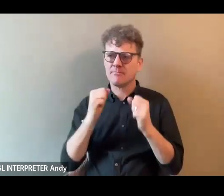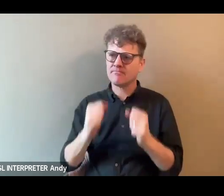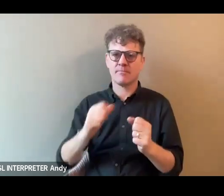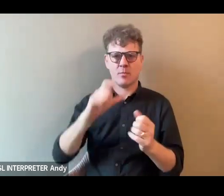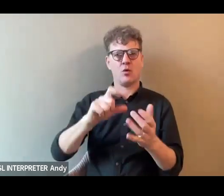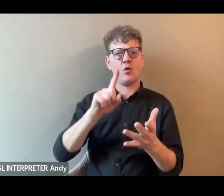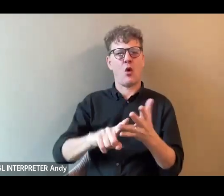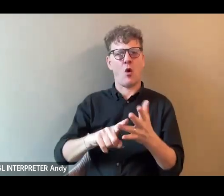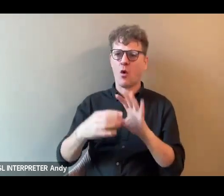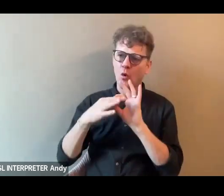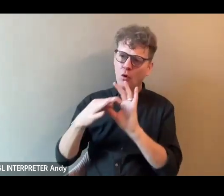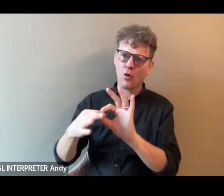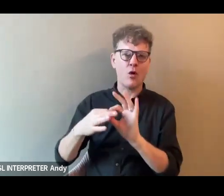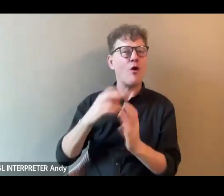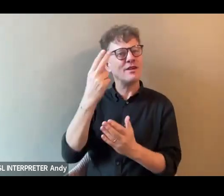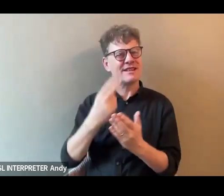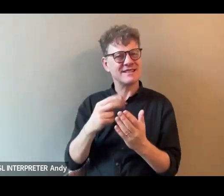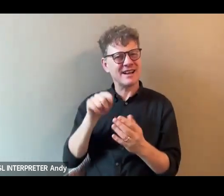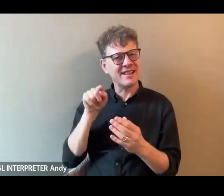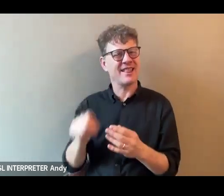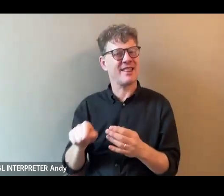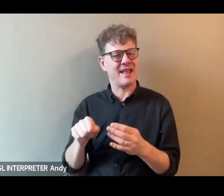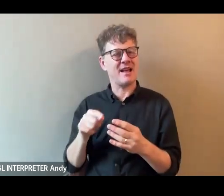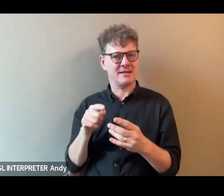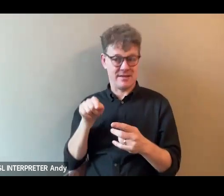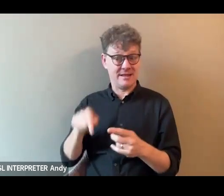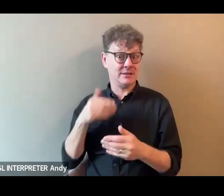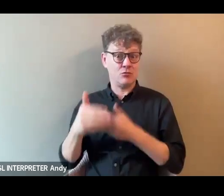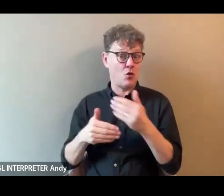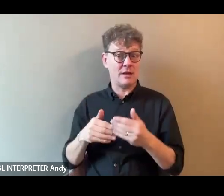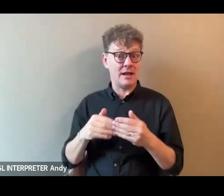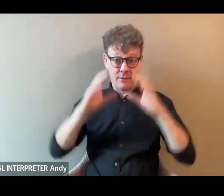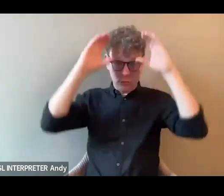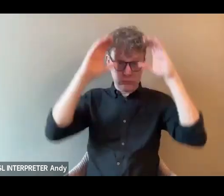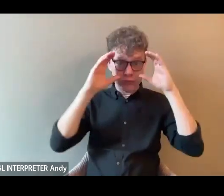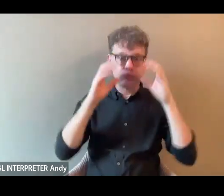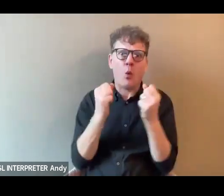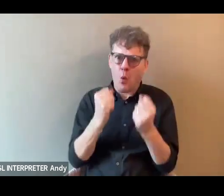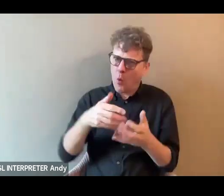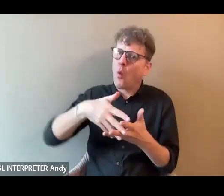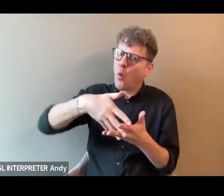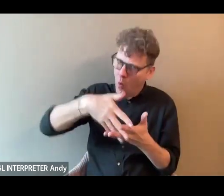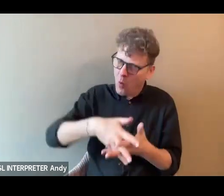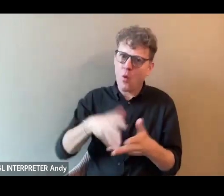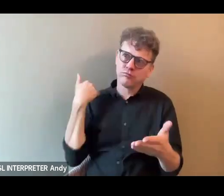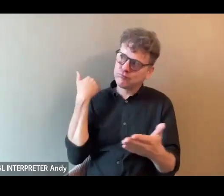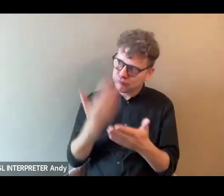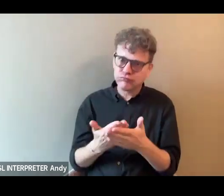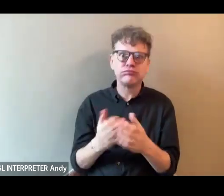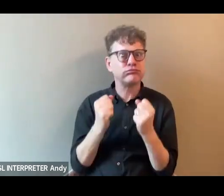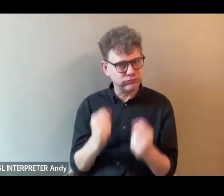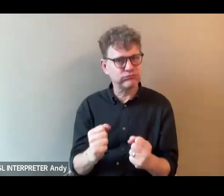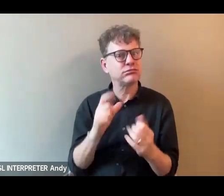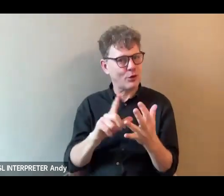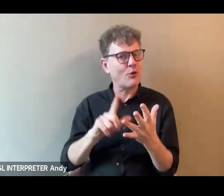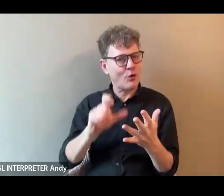been a process that is very much has co-design deeply embedded in it, and then we've gone through a very